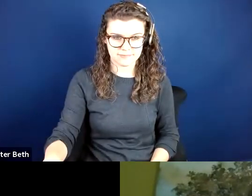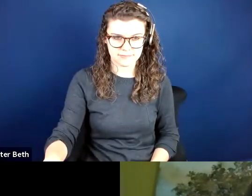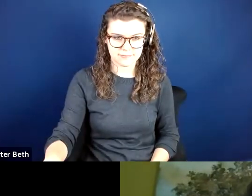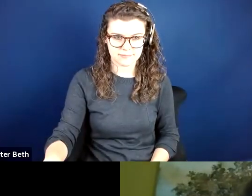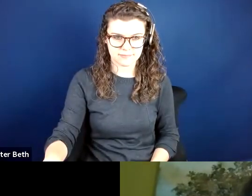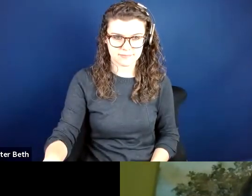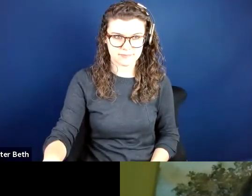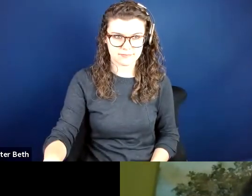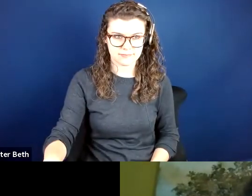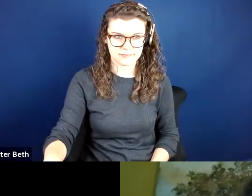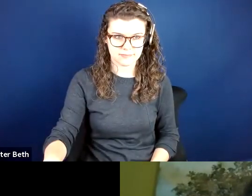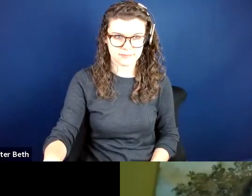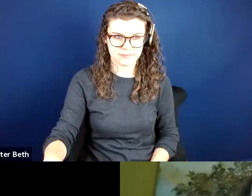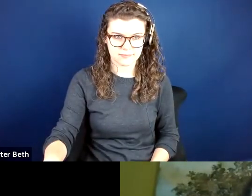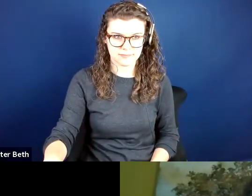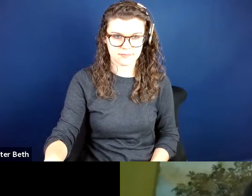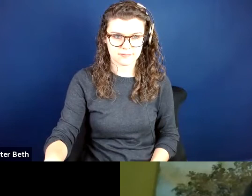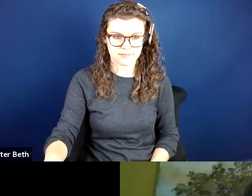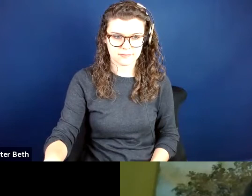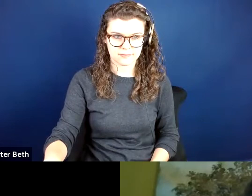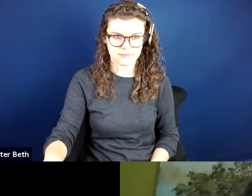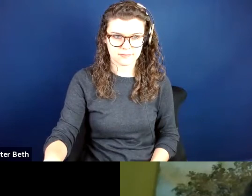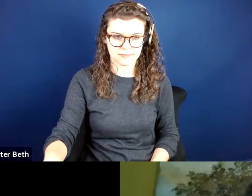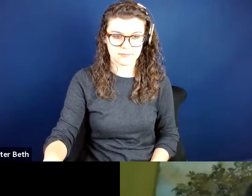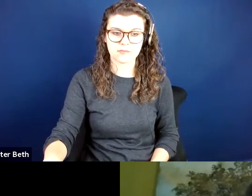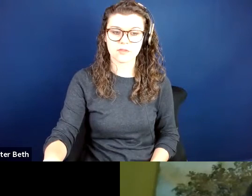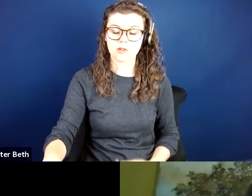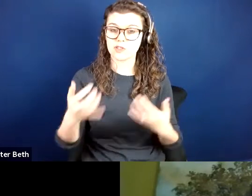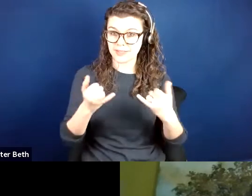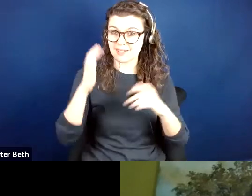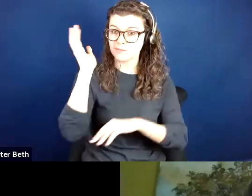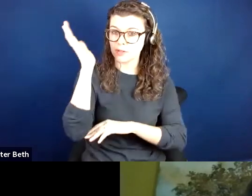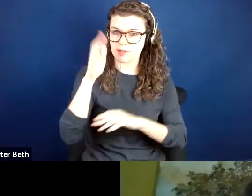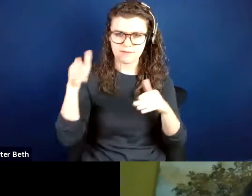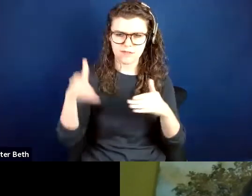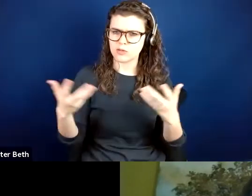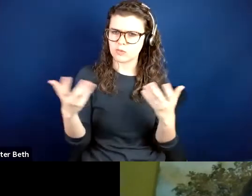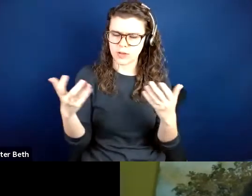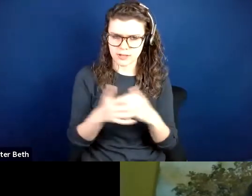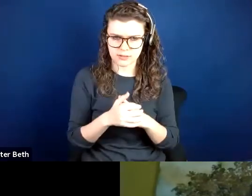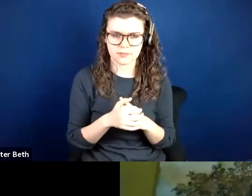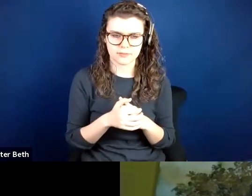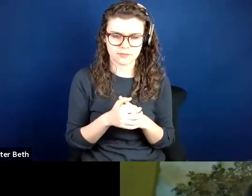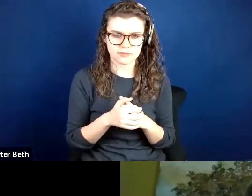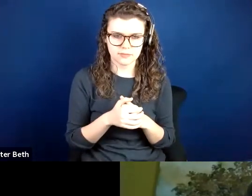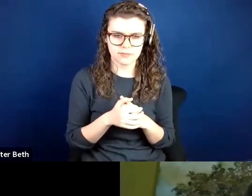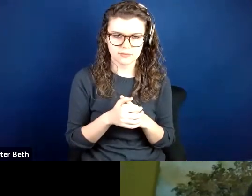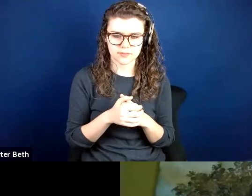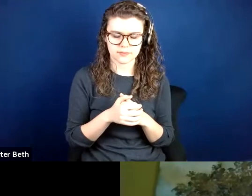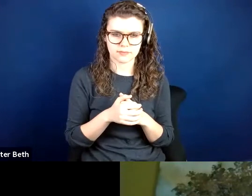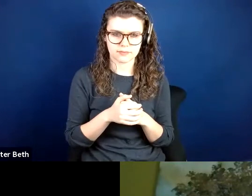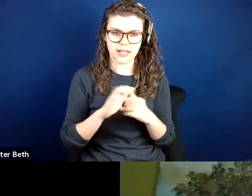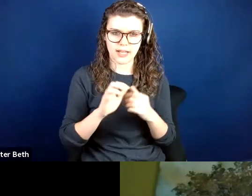So the overview of our presentation today will focus on building the capacity and